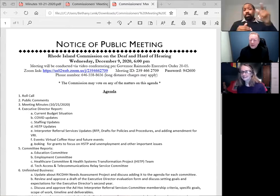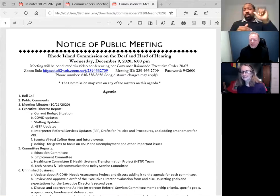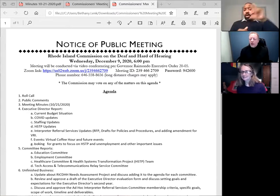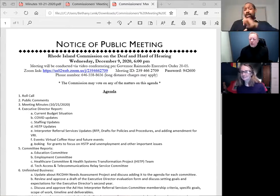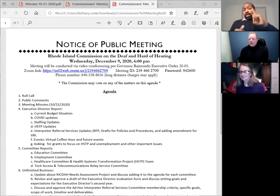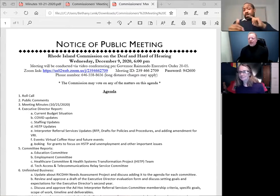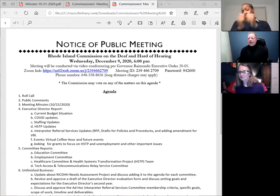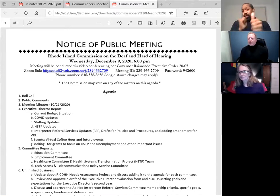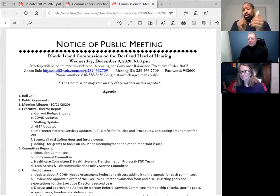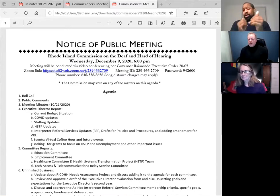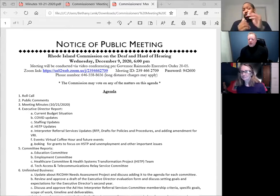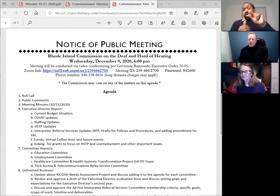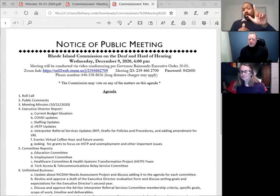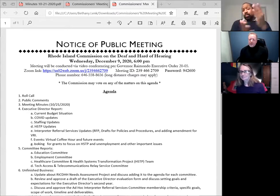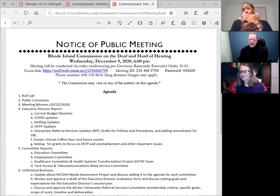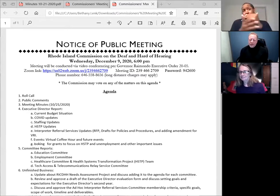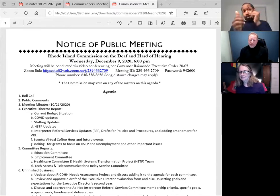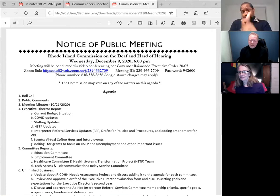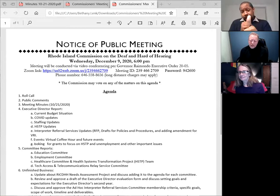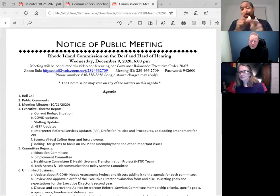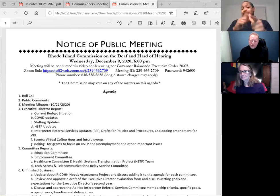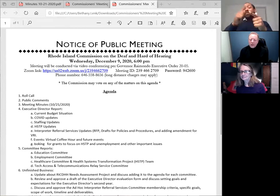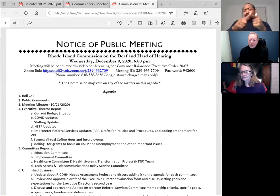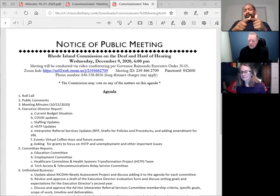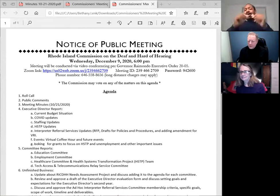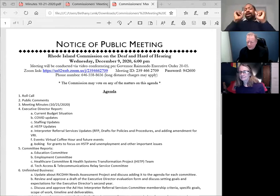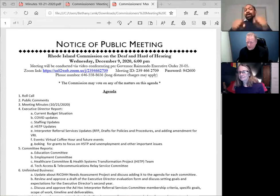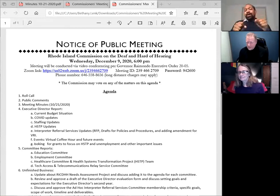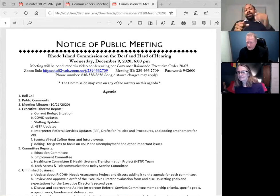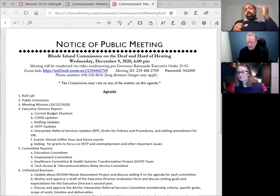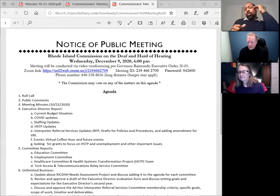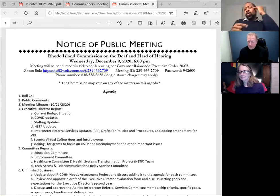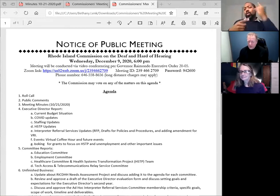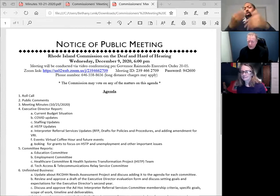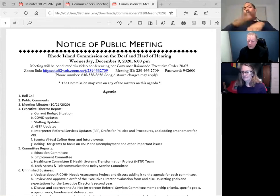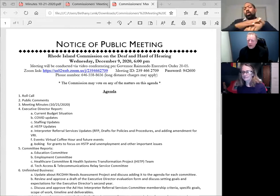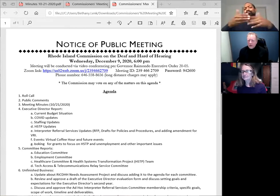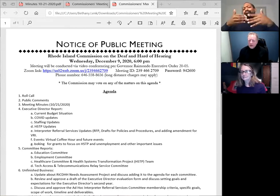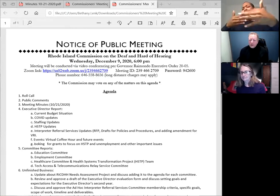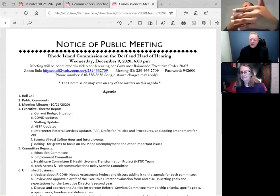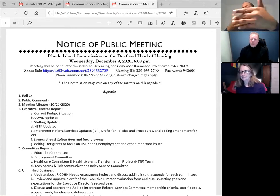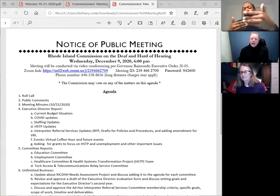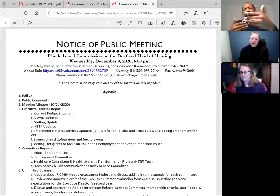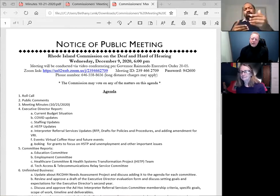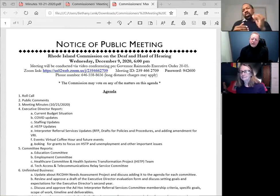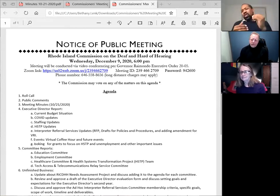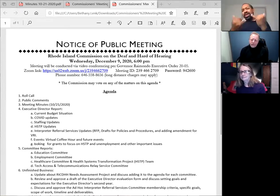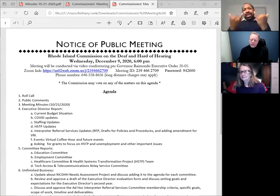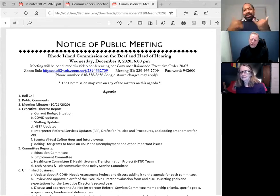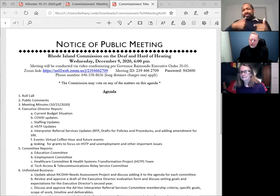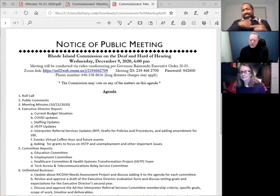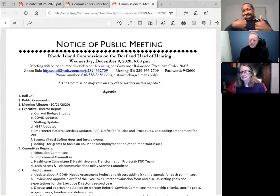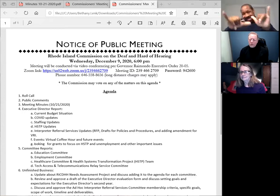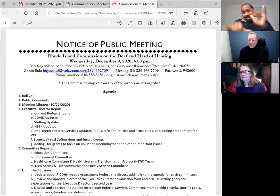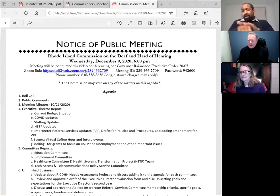decision. We'll see how that transpires in terms of how legislation will approve that budget for 2021. And then therefore, once